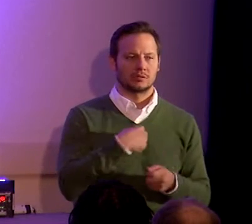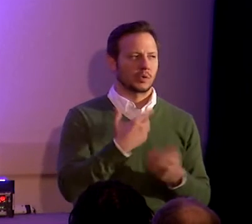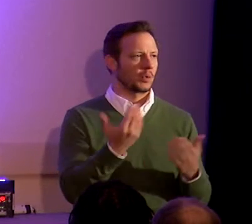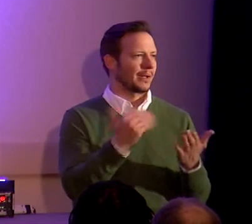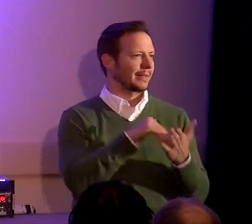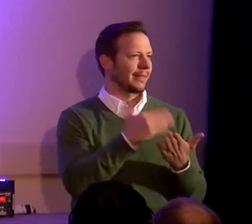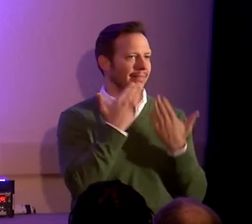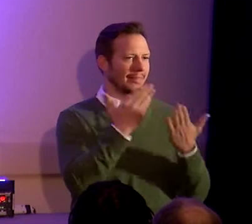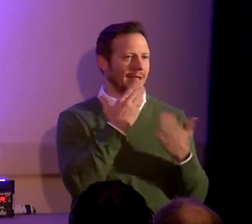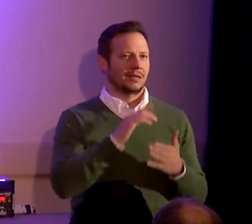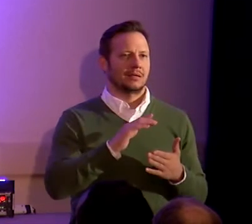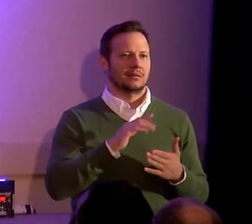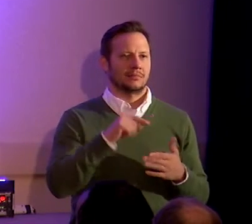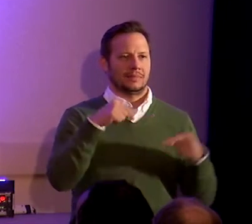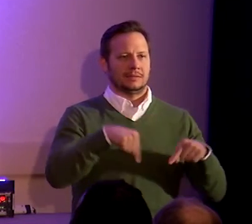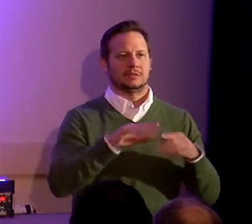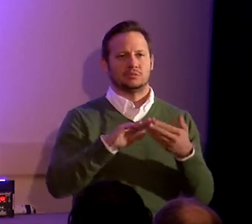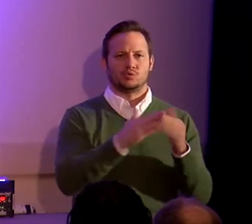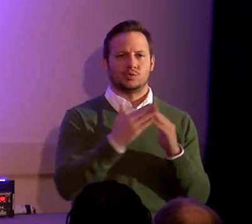again for that.